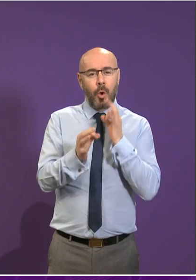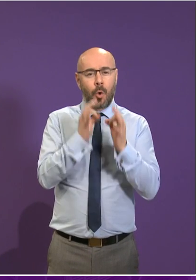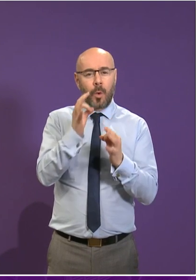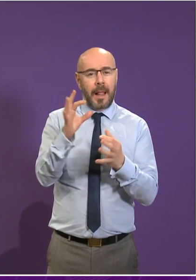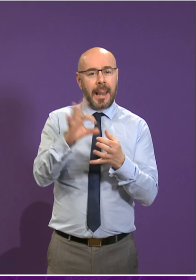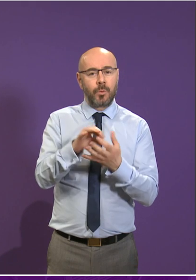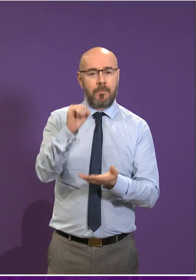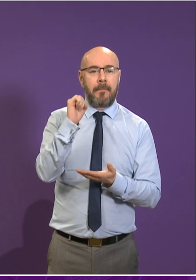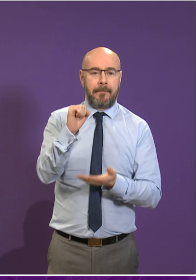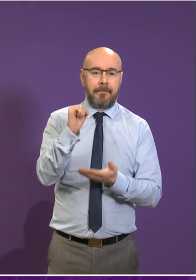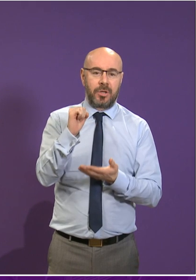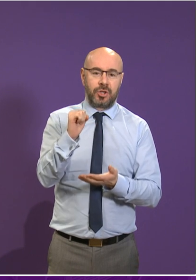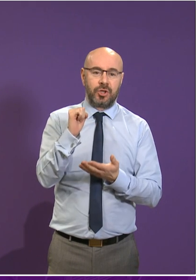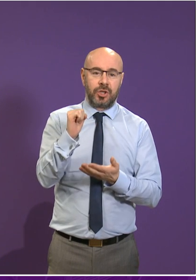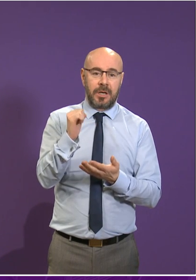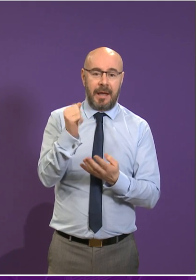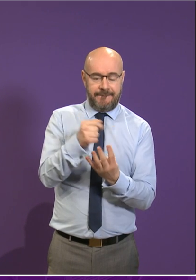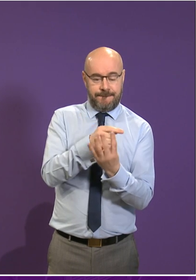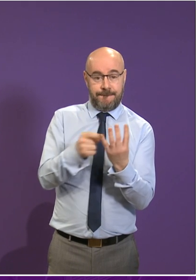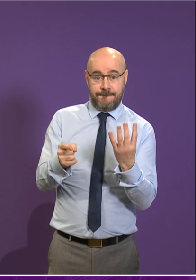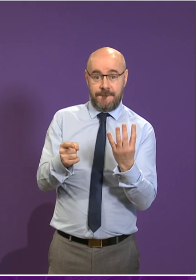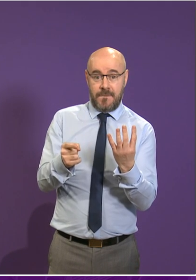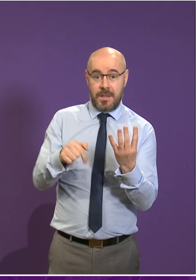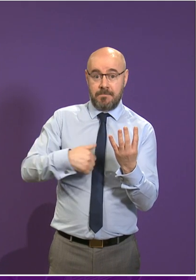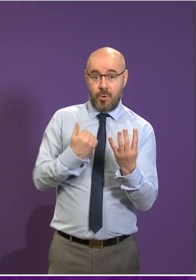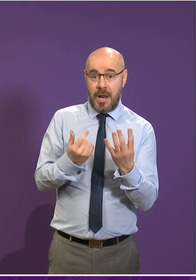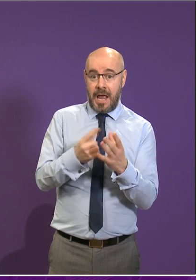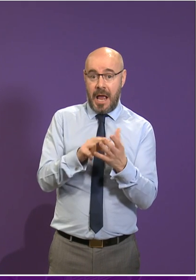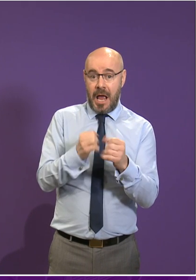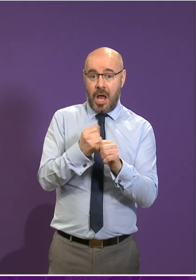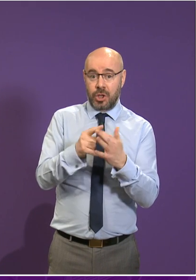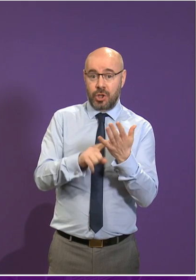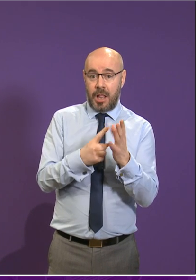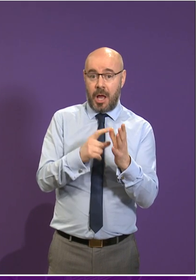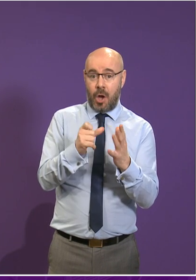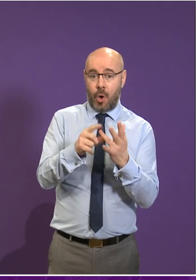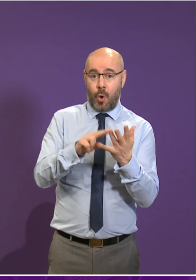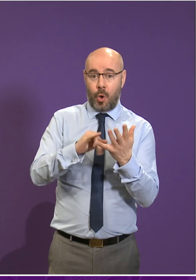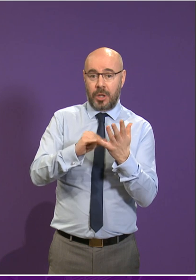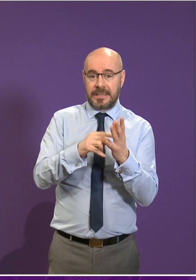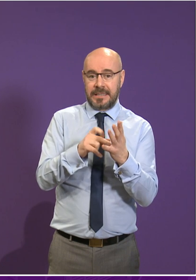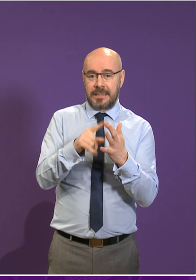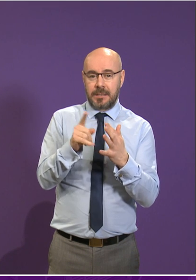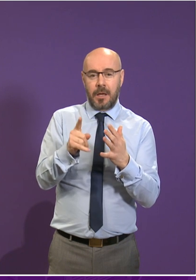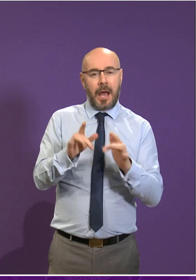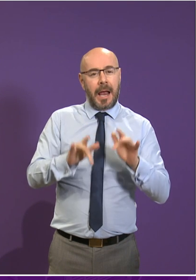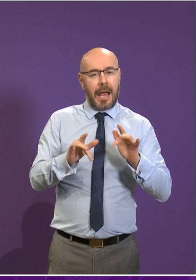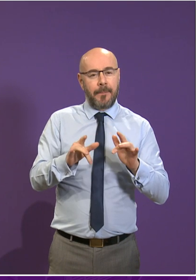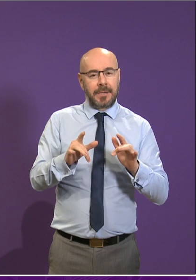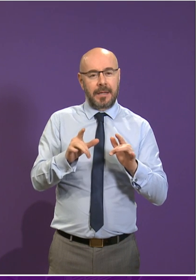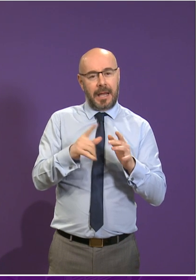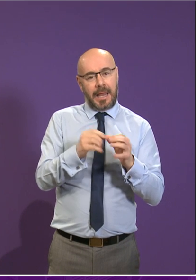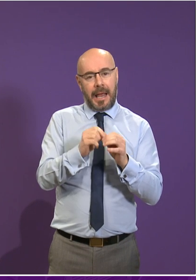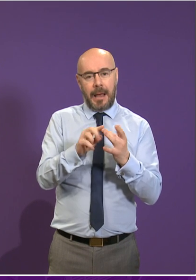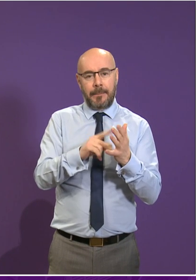budget. We have with us this morning Angela Constance, who is the Cabinet Secretary for Communities, Social Security and Equalities.